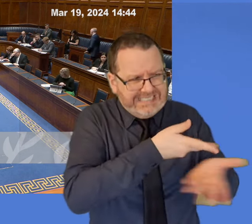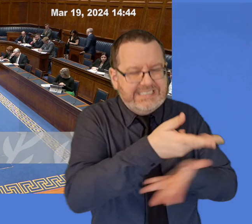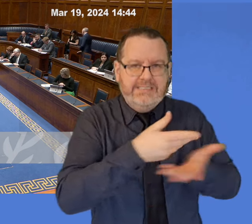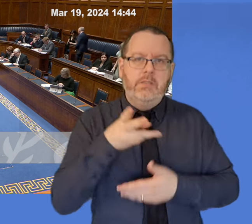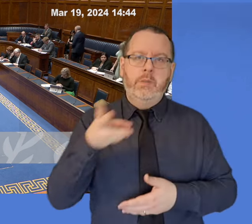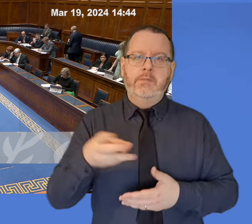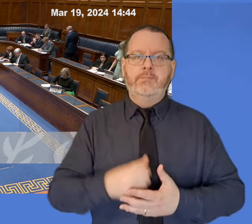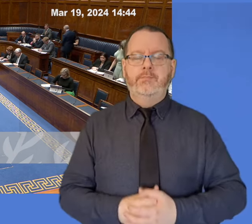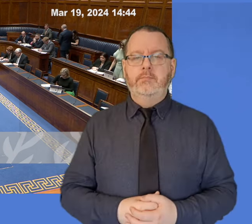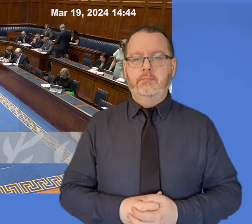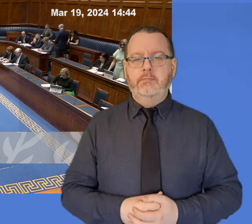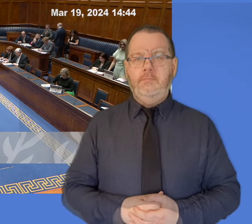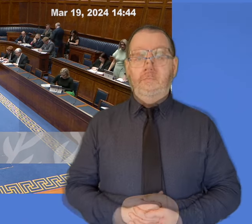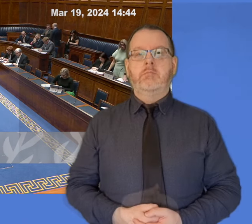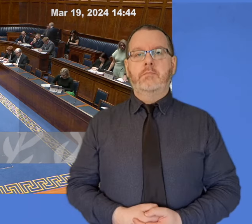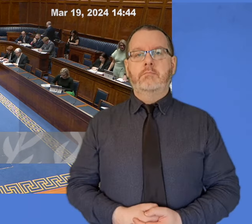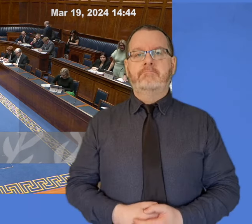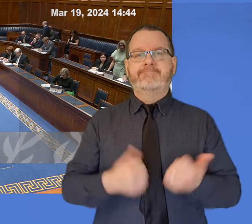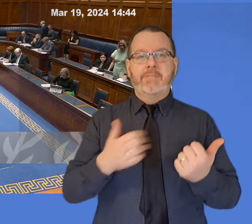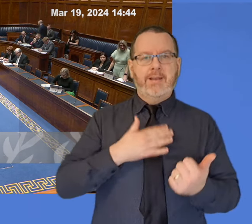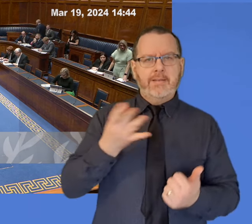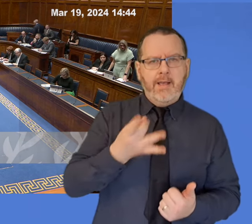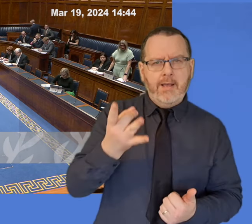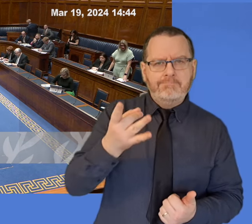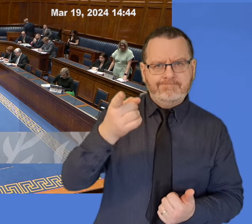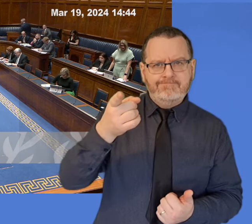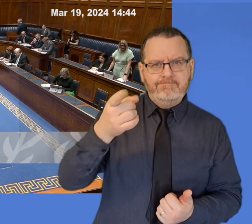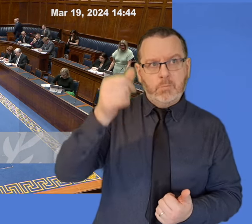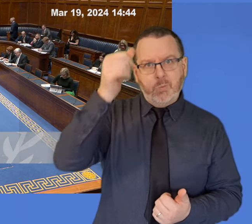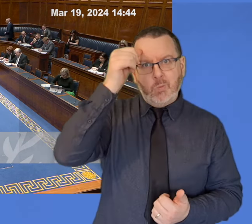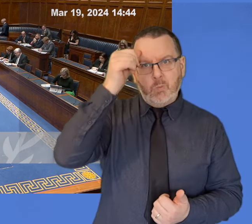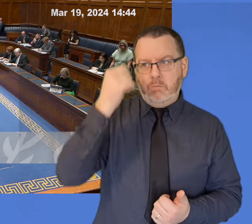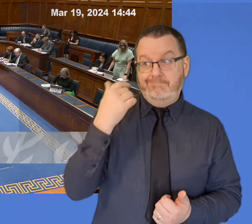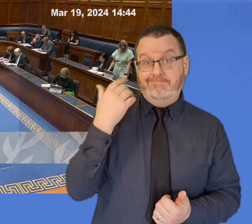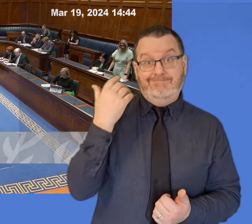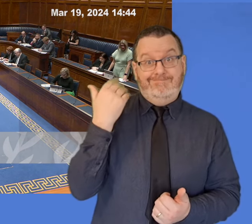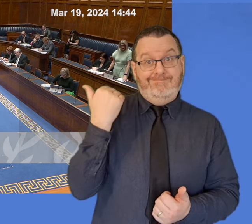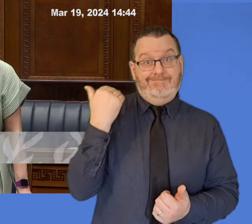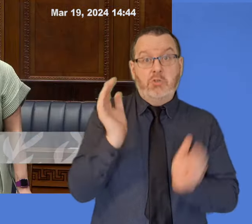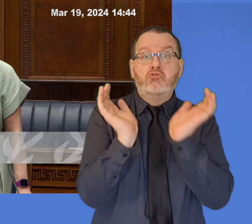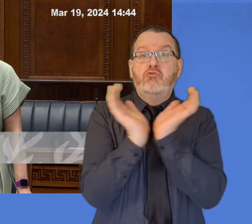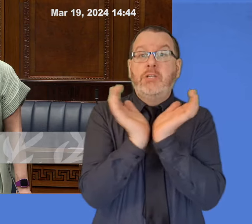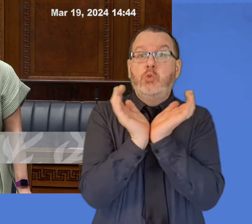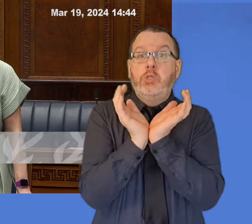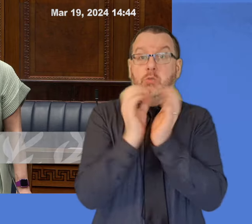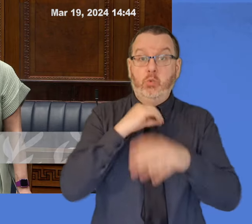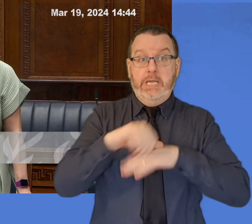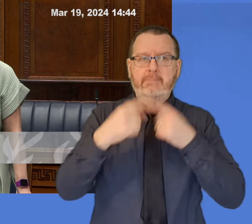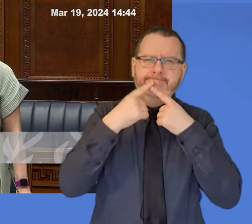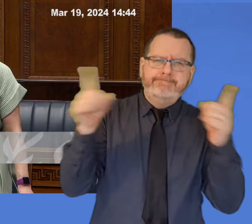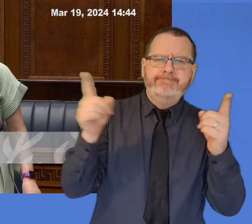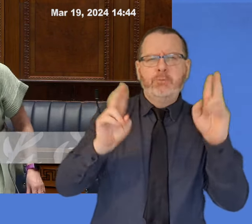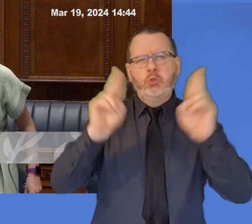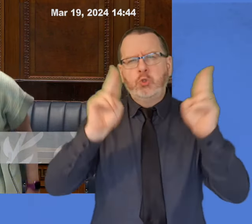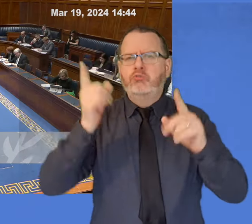Can I ask the Minister, given the recommendations that have come out in relation to credit unions today, whether you will take up those recommendations and bring them